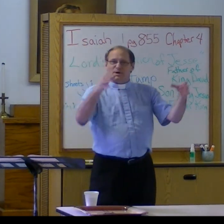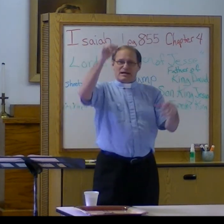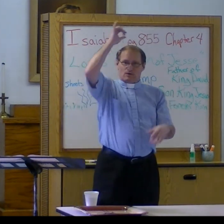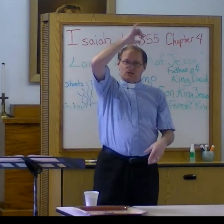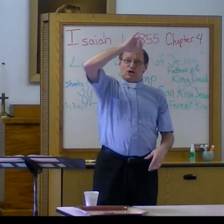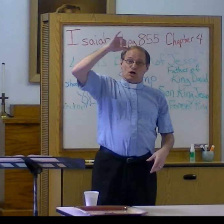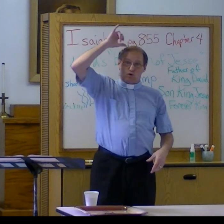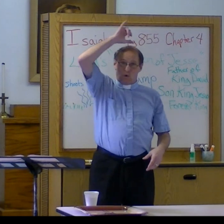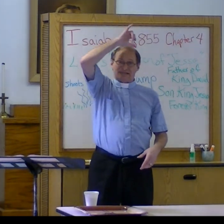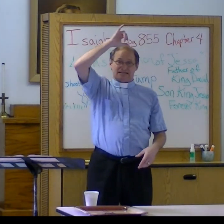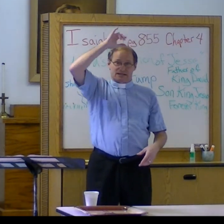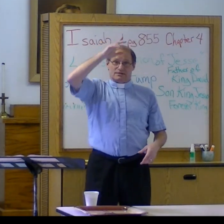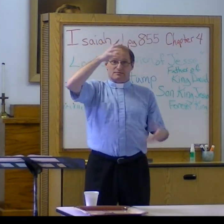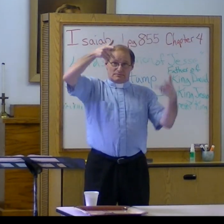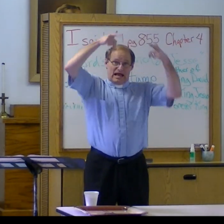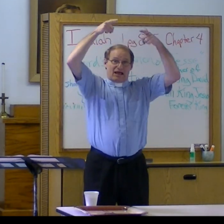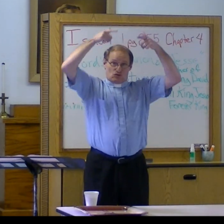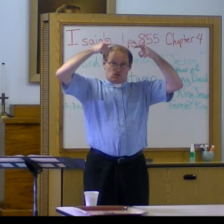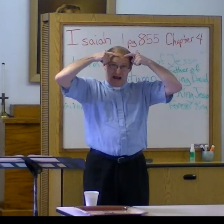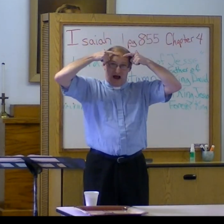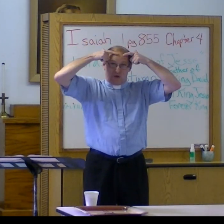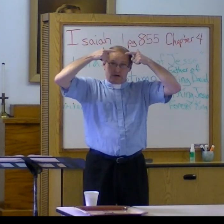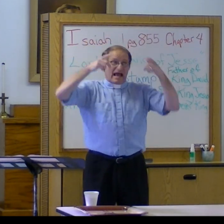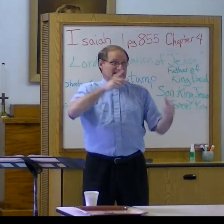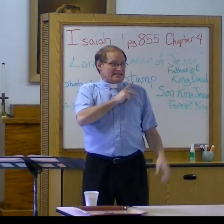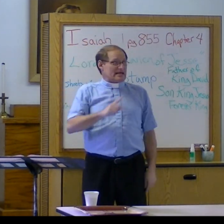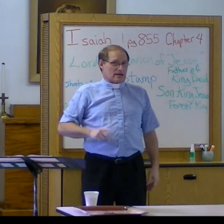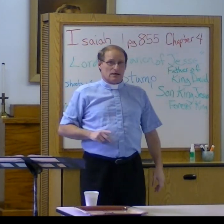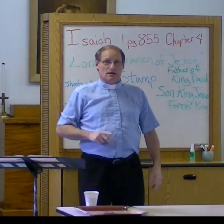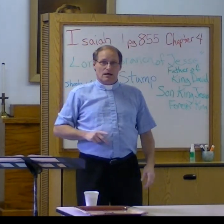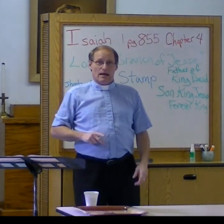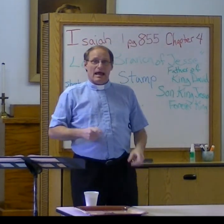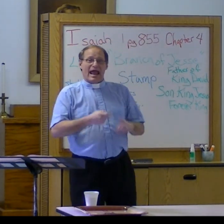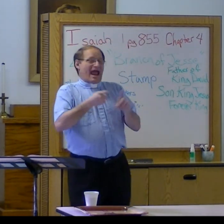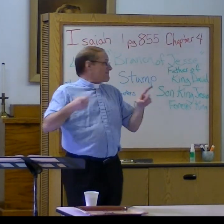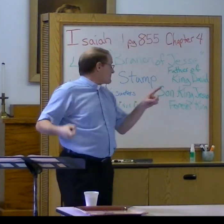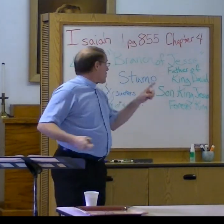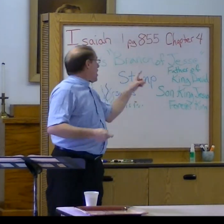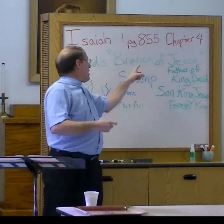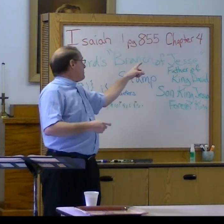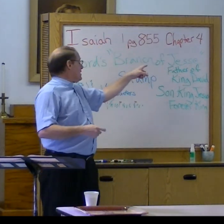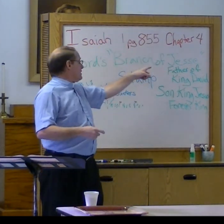But he was anointed and crowned as king. And from